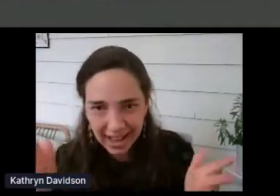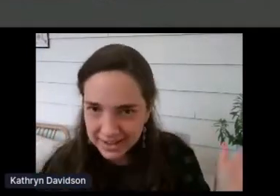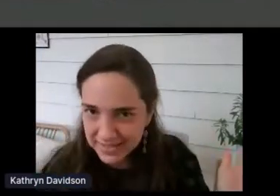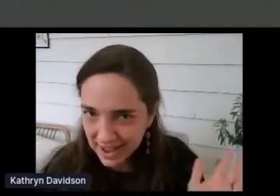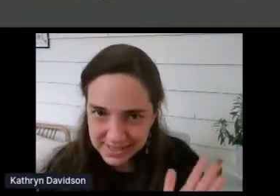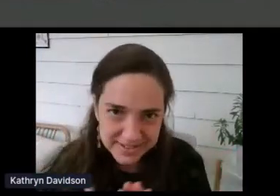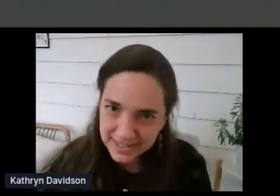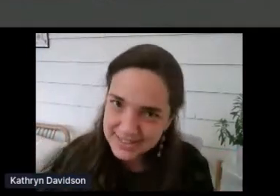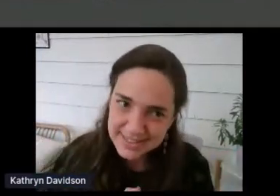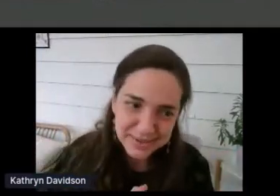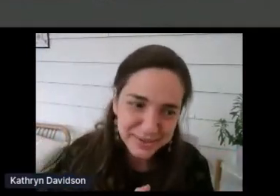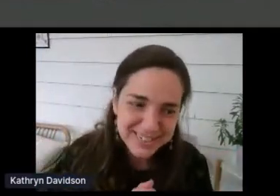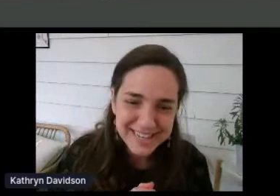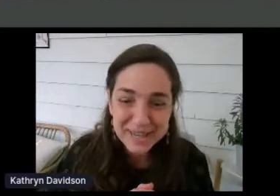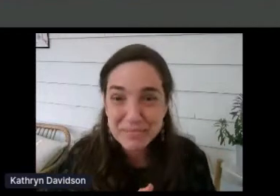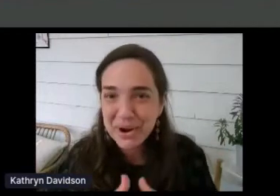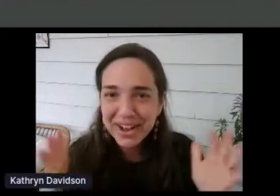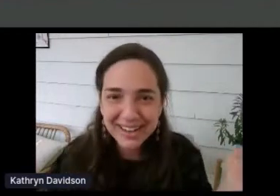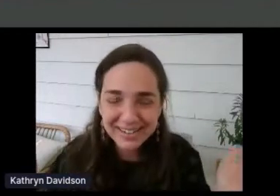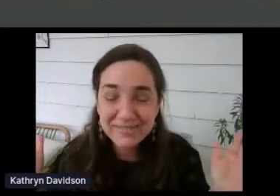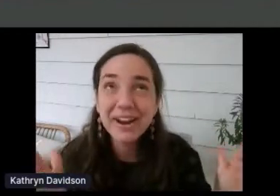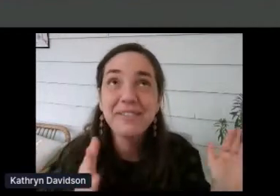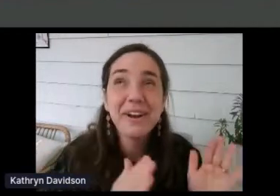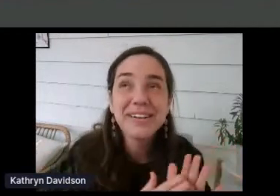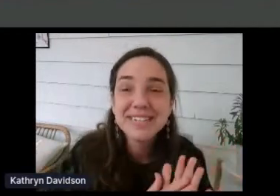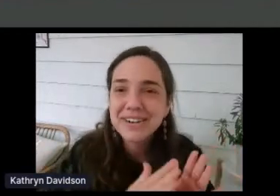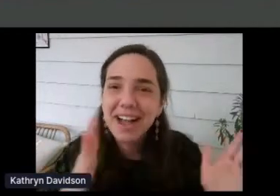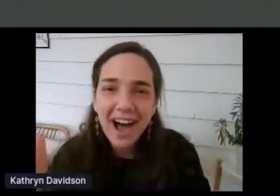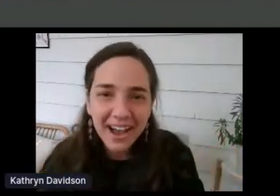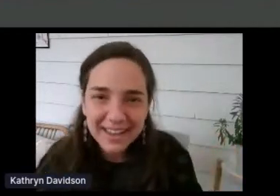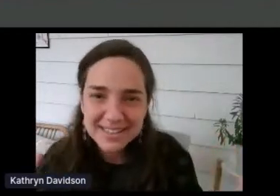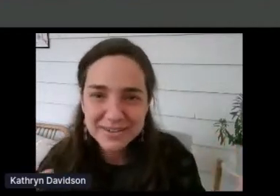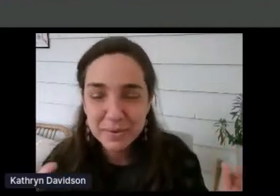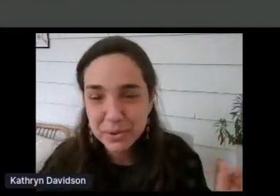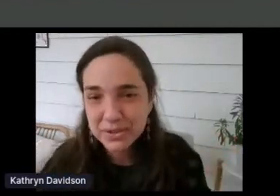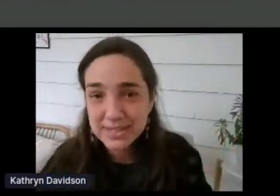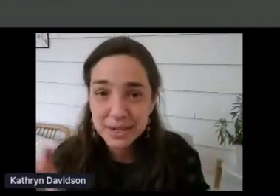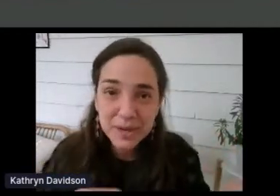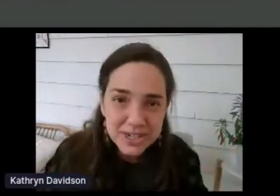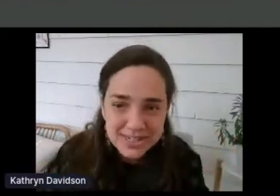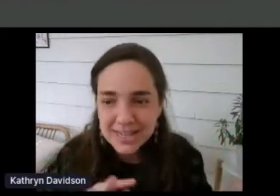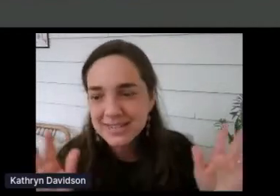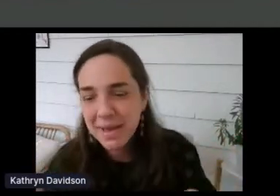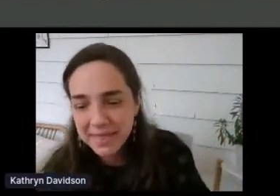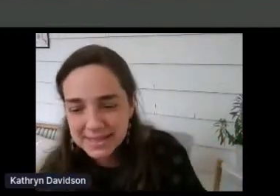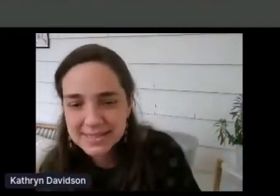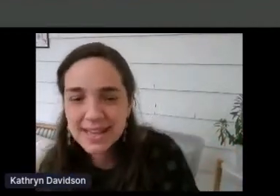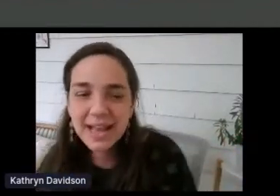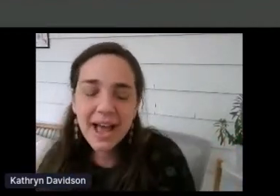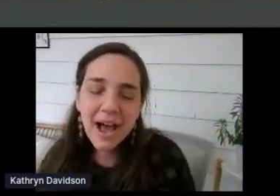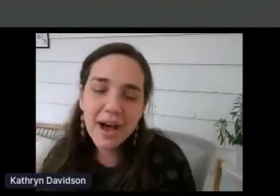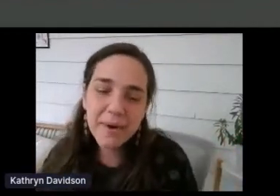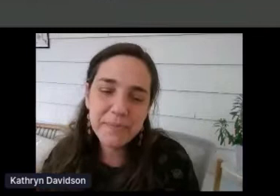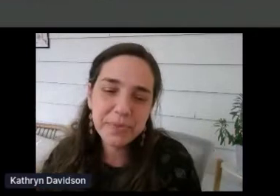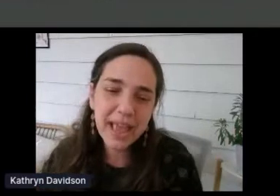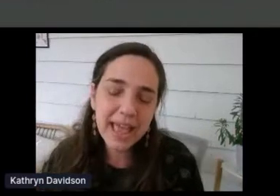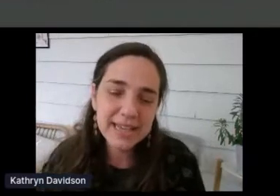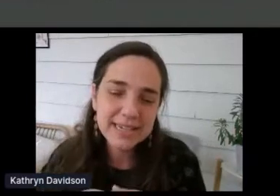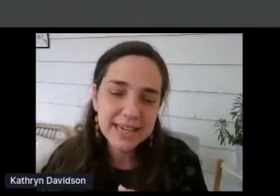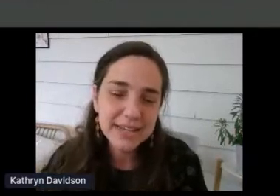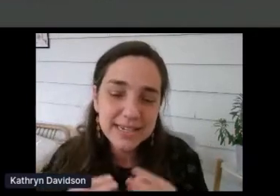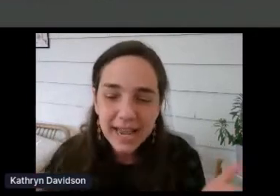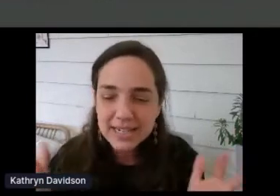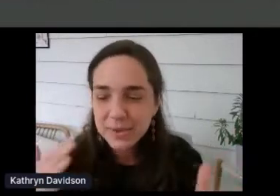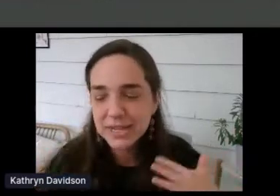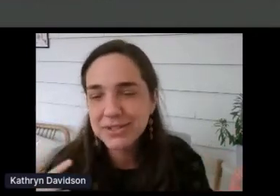linguistics, like any of the cognitive sciences, can really take like a broad, very different kinds of approaches to questions and to methods.